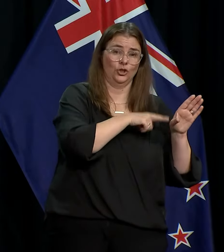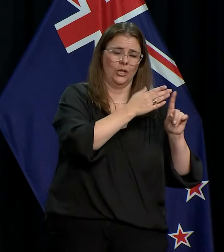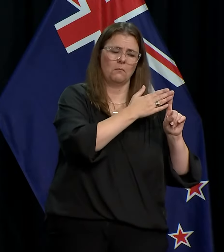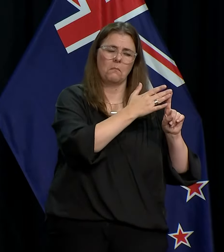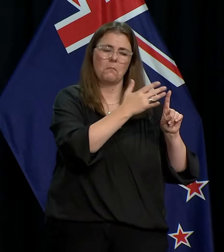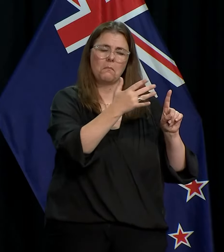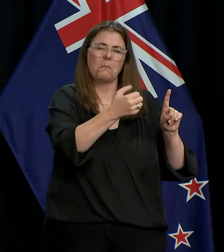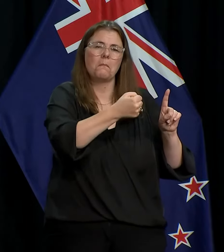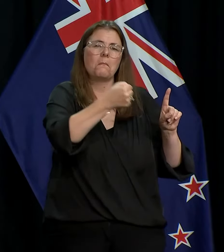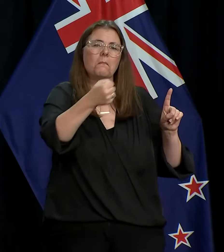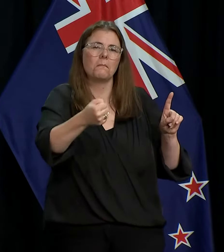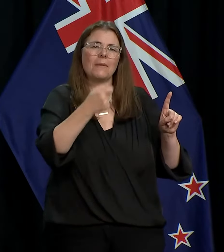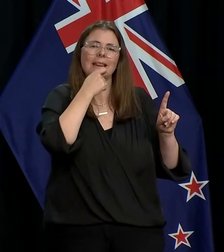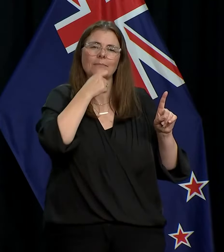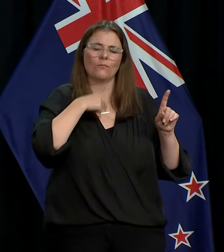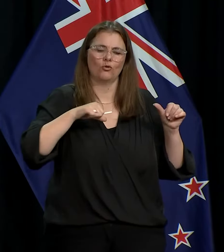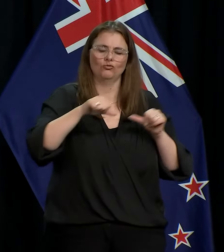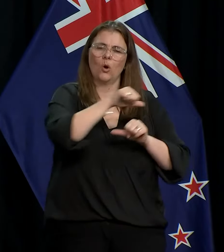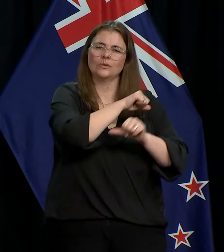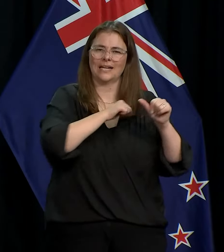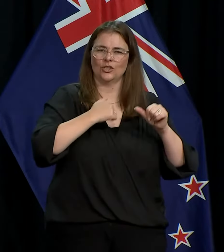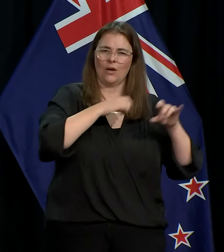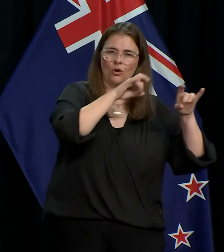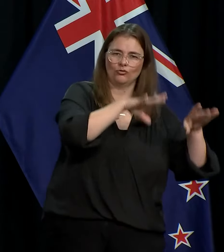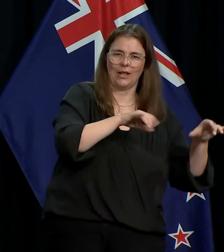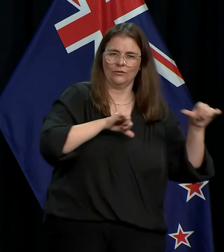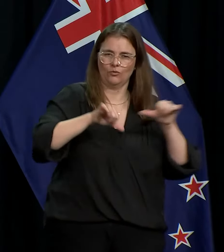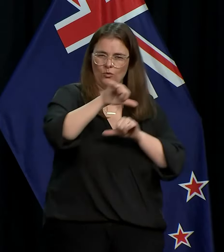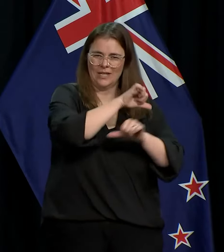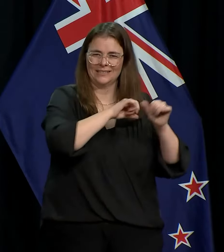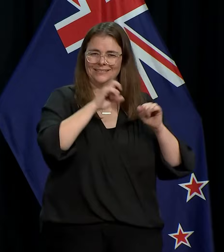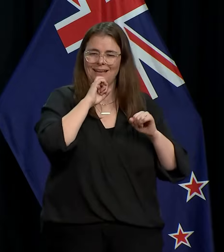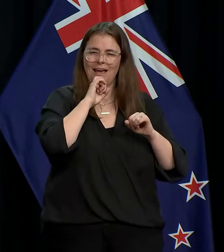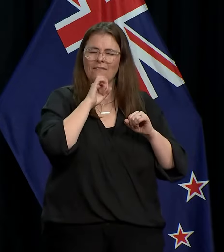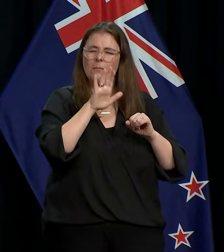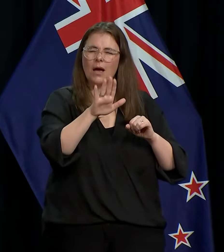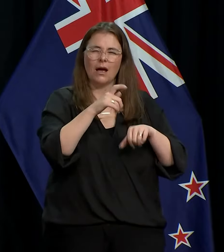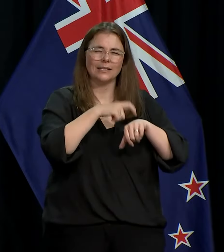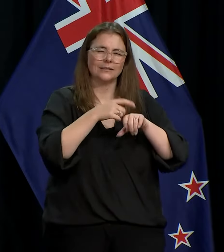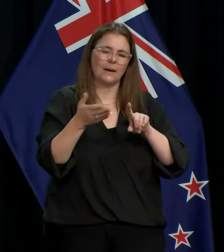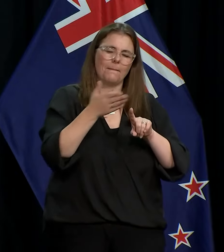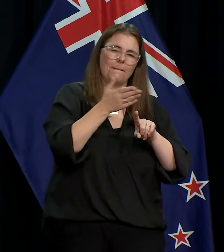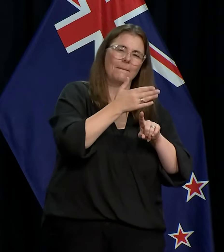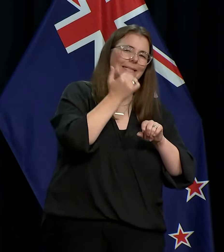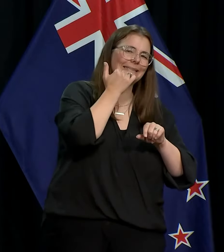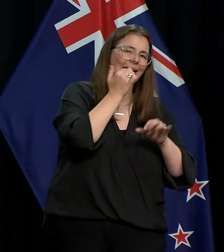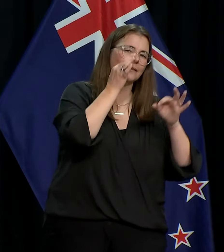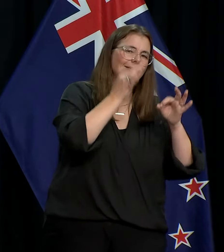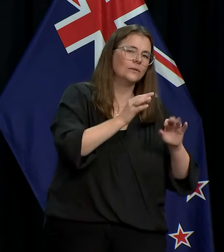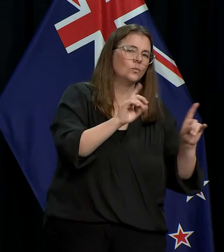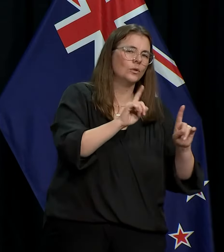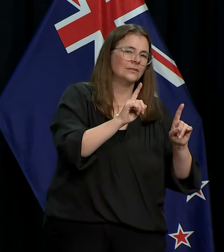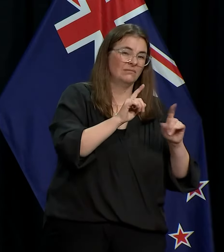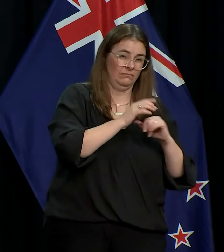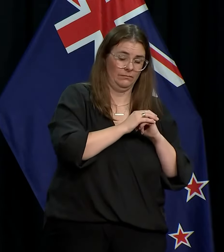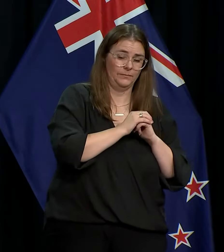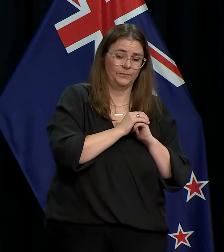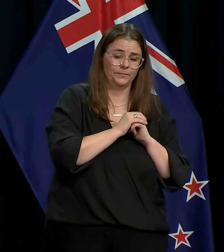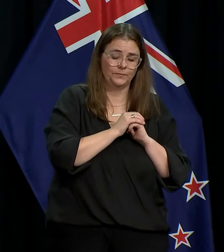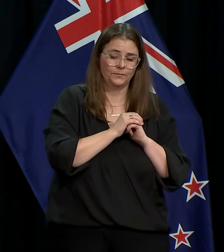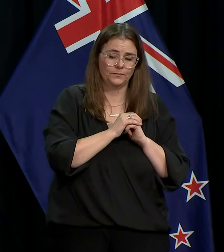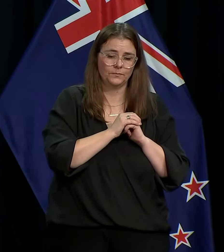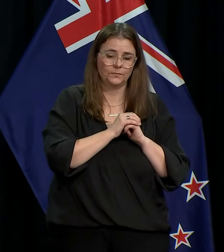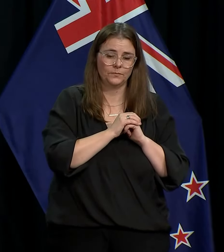That enabled some rotation for our Australian counterparts, but I just need to look at what the final decision on